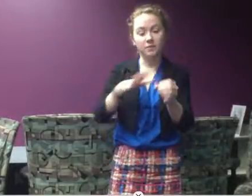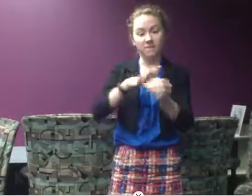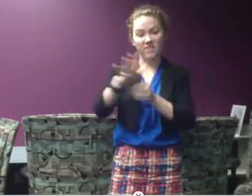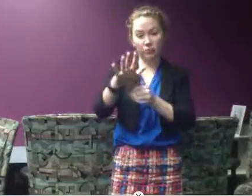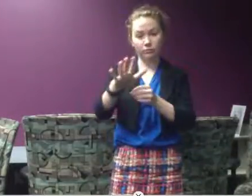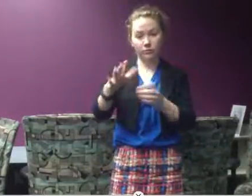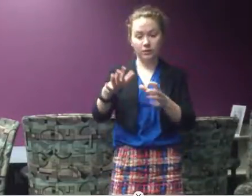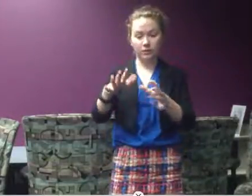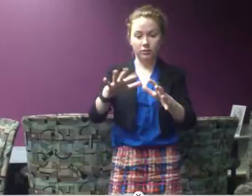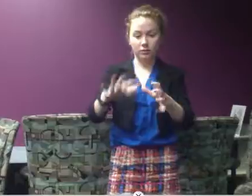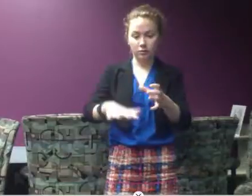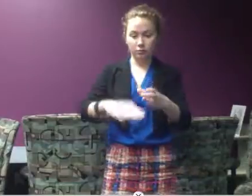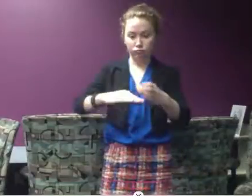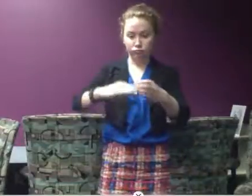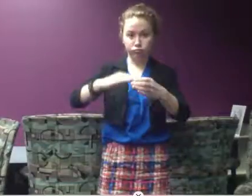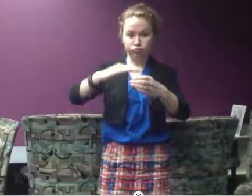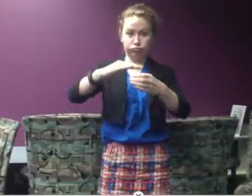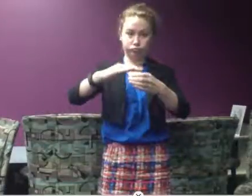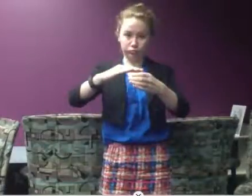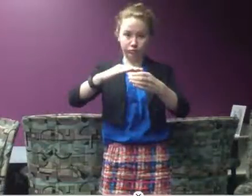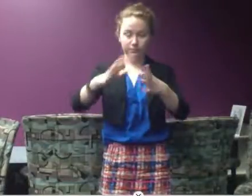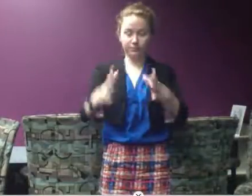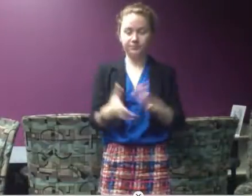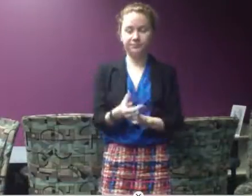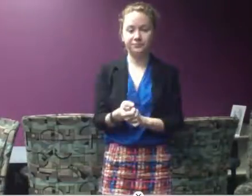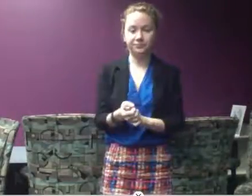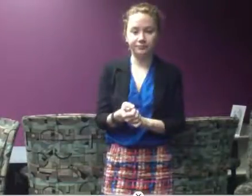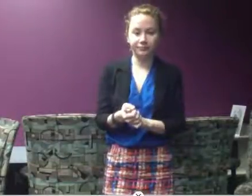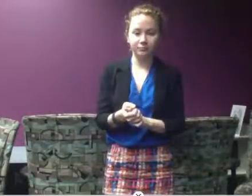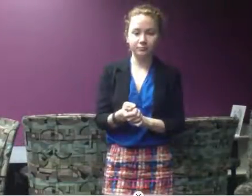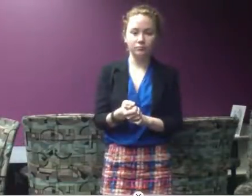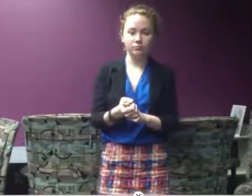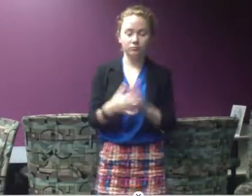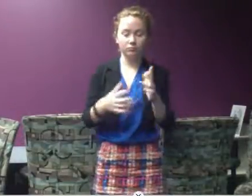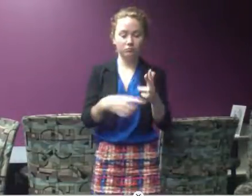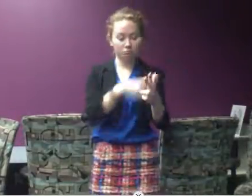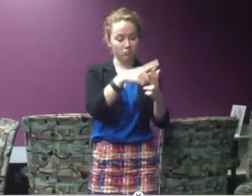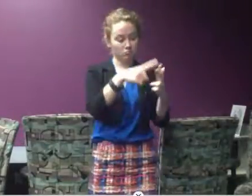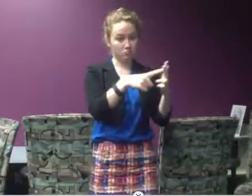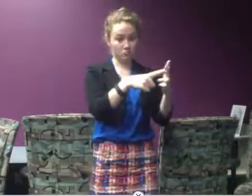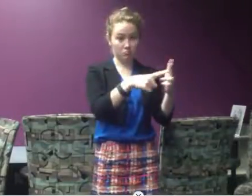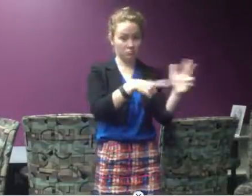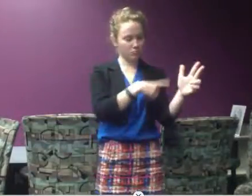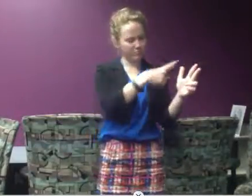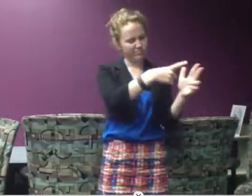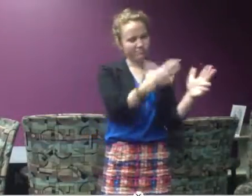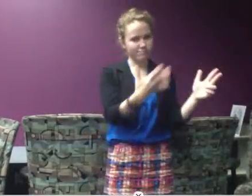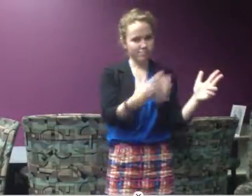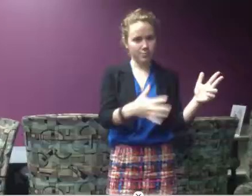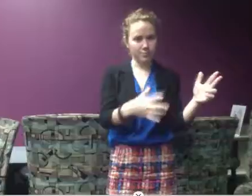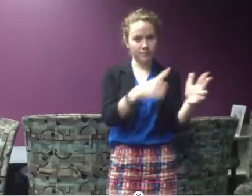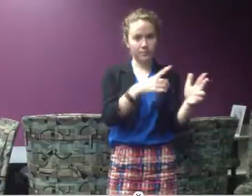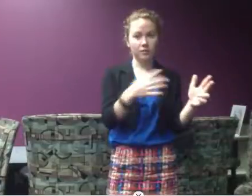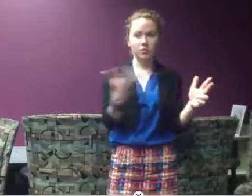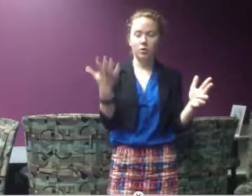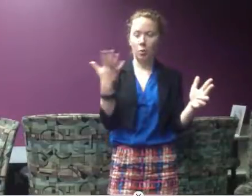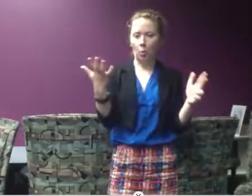is a concept that talks about like how full something is, the fullness of something. So these